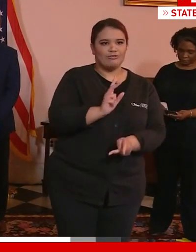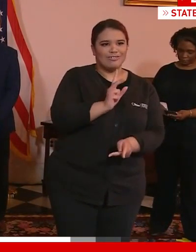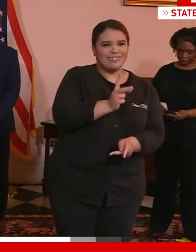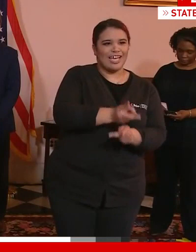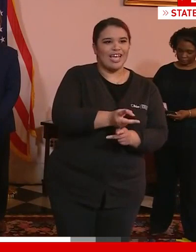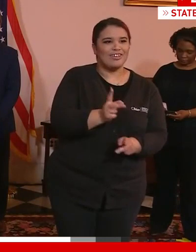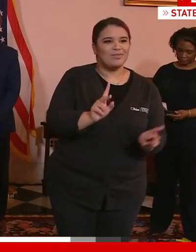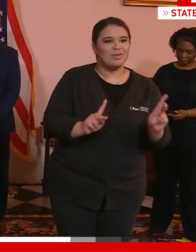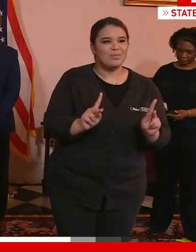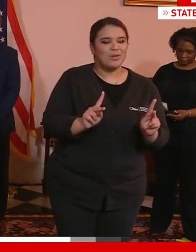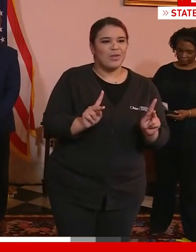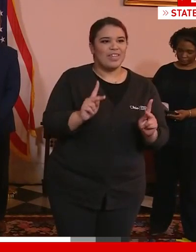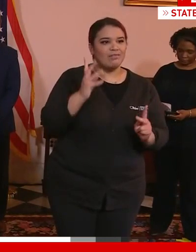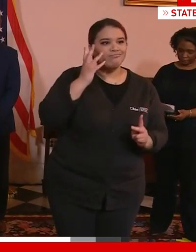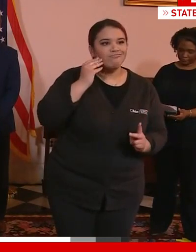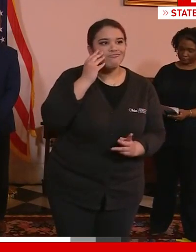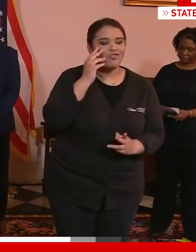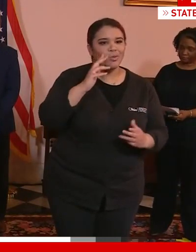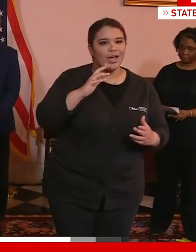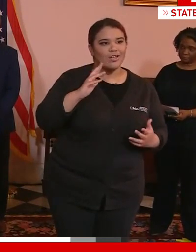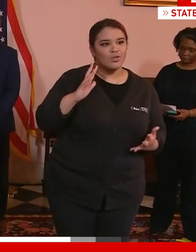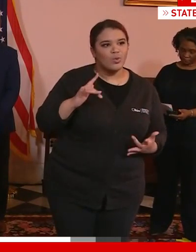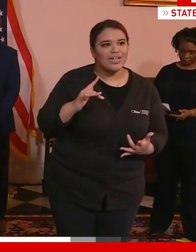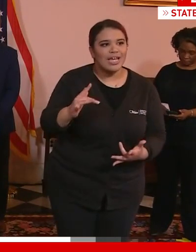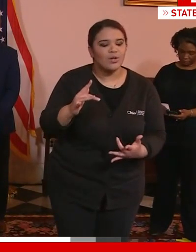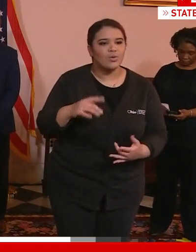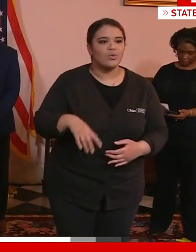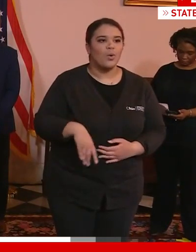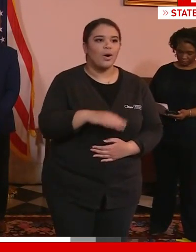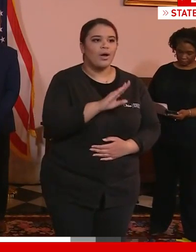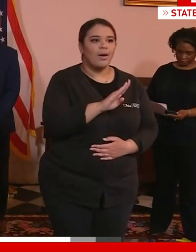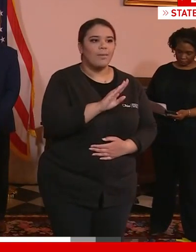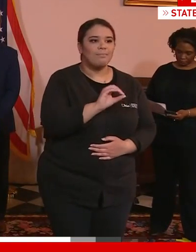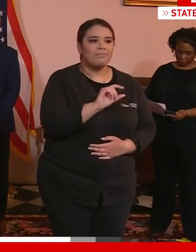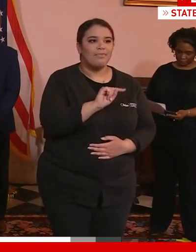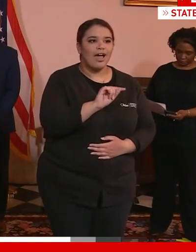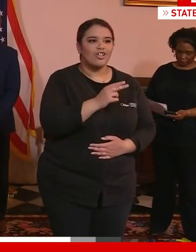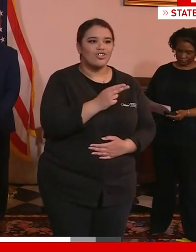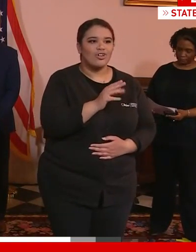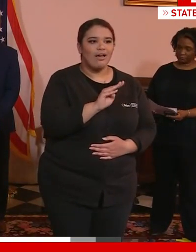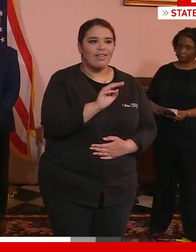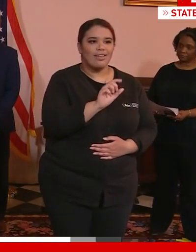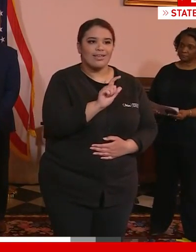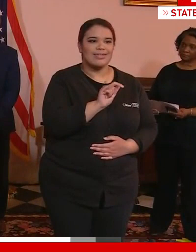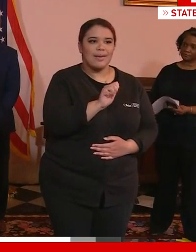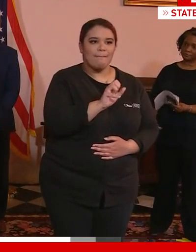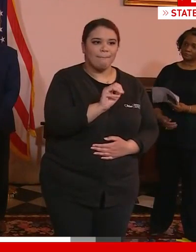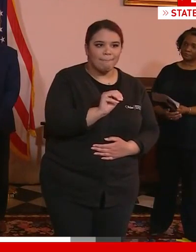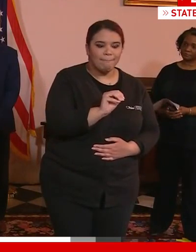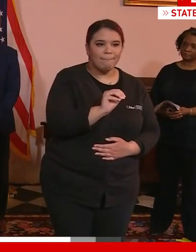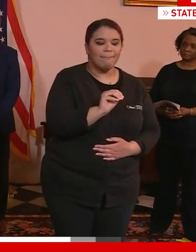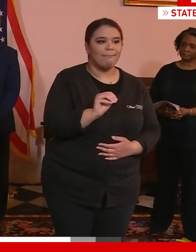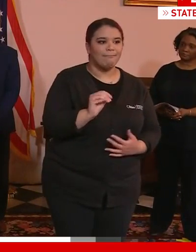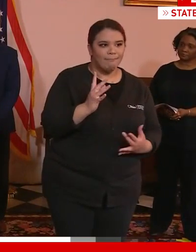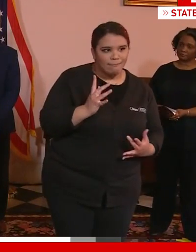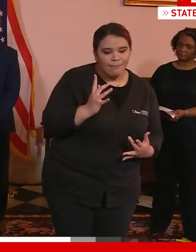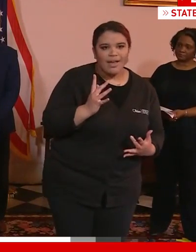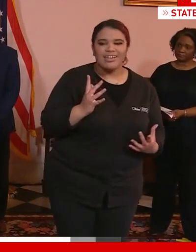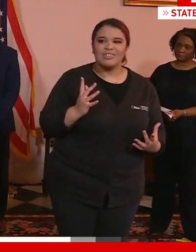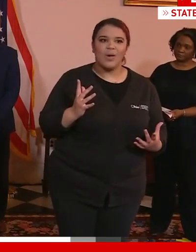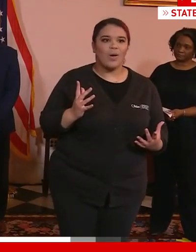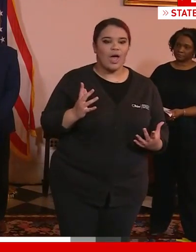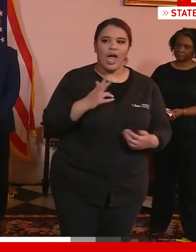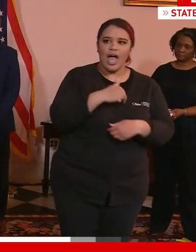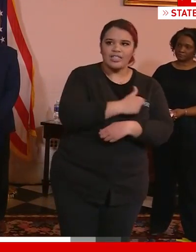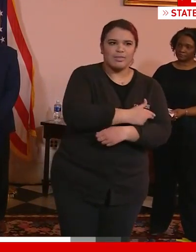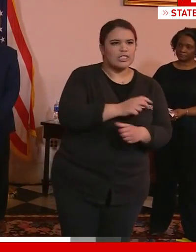botulism situation. So hospitals are regularly kind of pressure testing their own infrastructure for their community to make sure that they